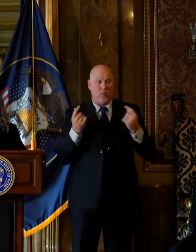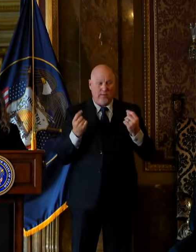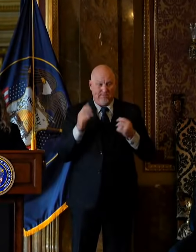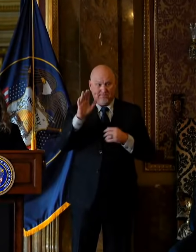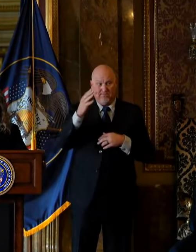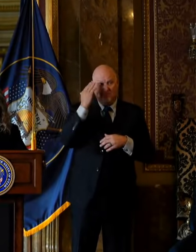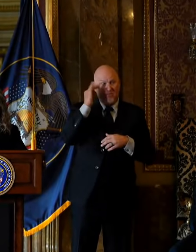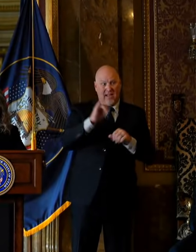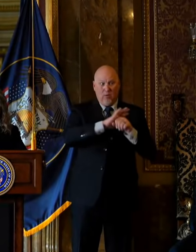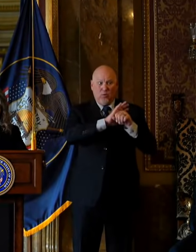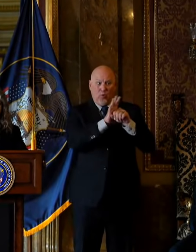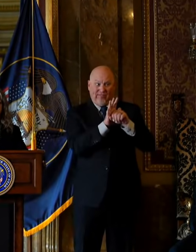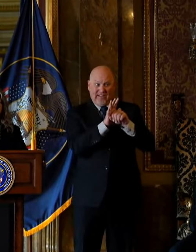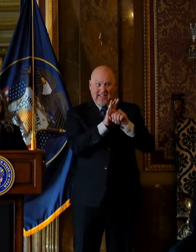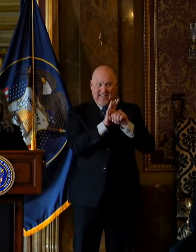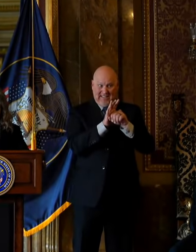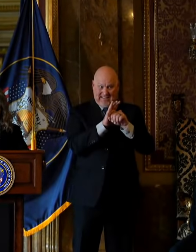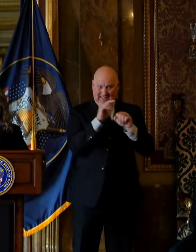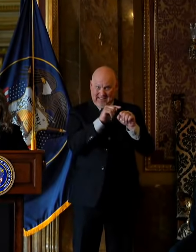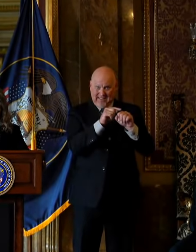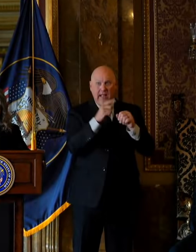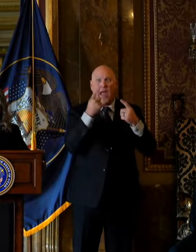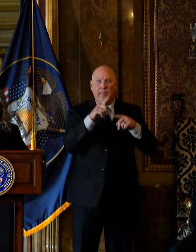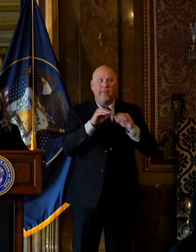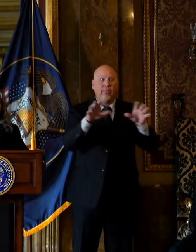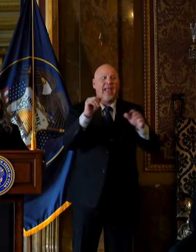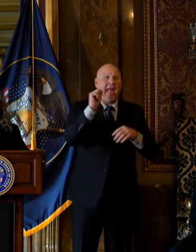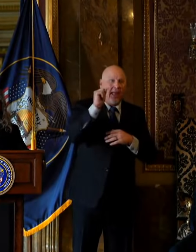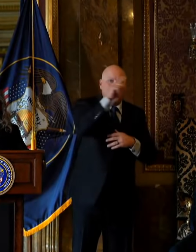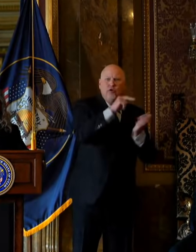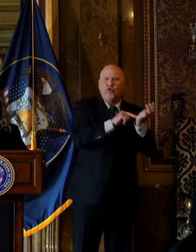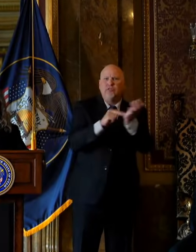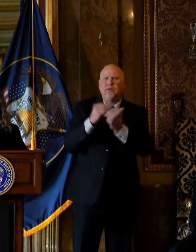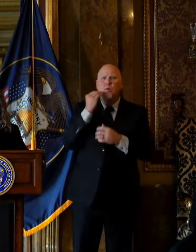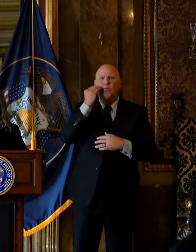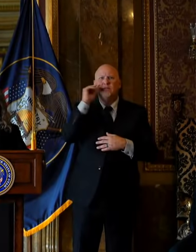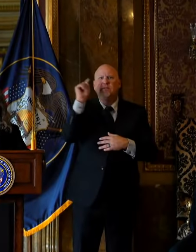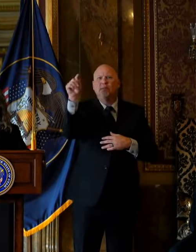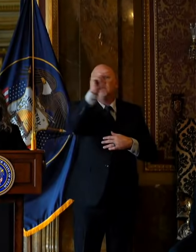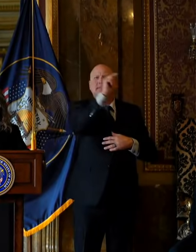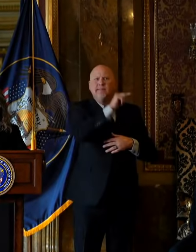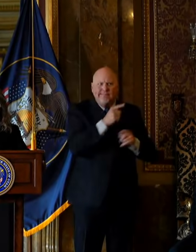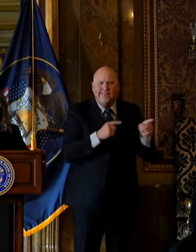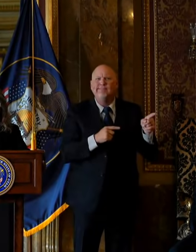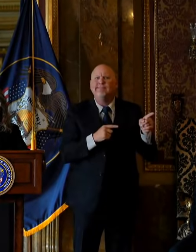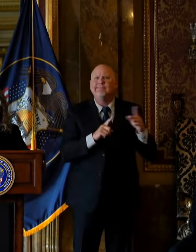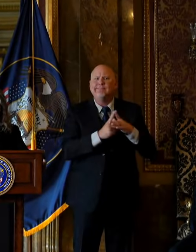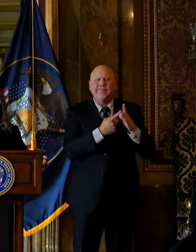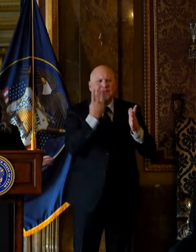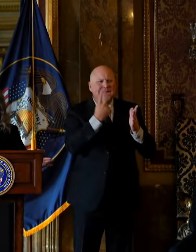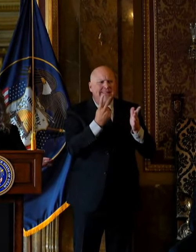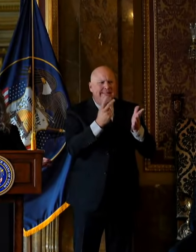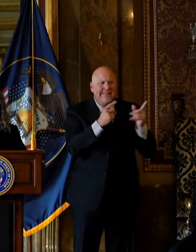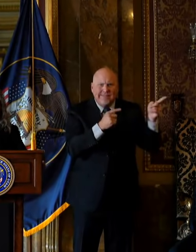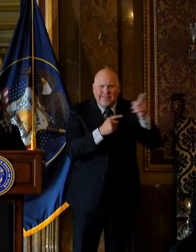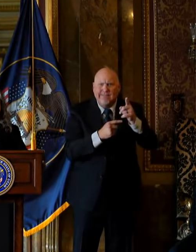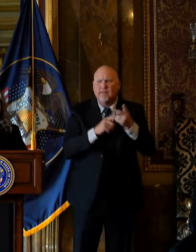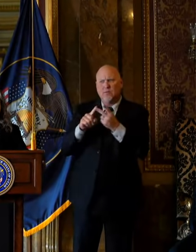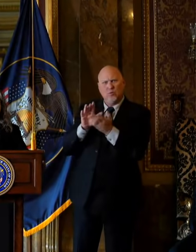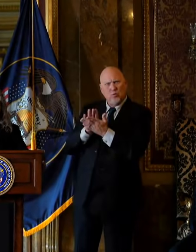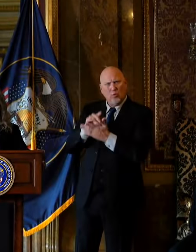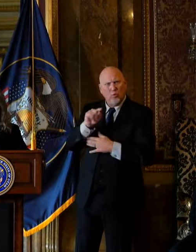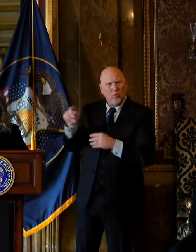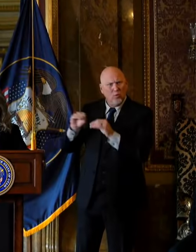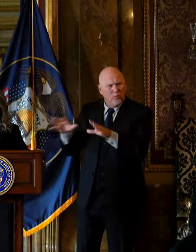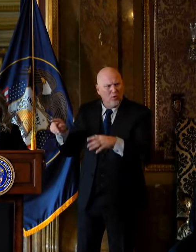third is a brewing pandemic within a pandemic, mental health impacts of COVID-19. I chose these areas because of